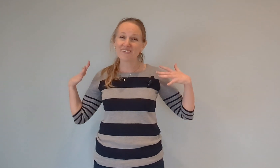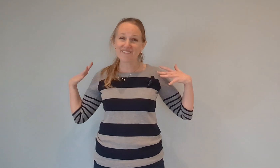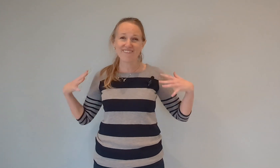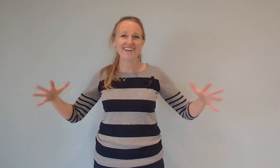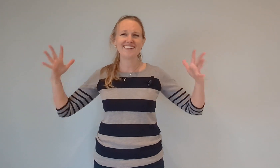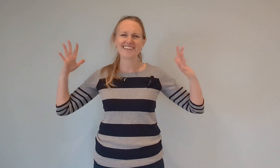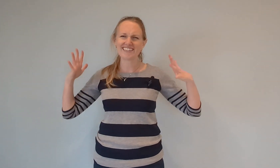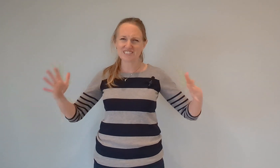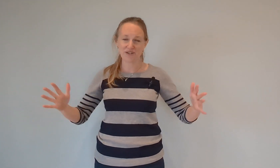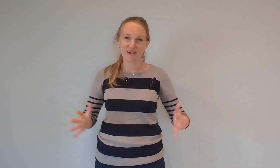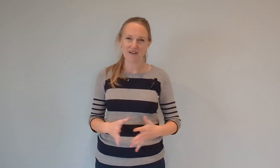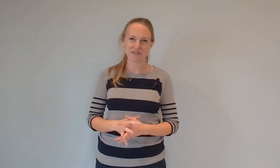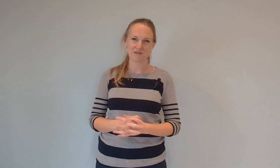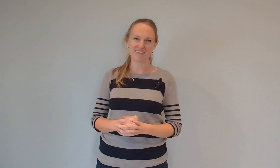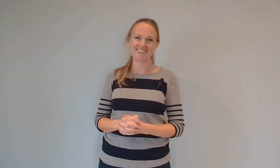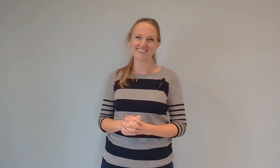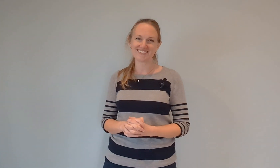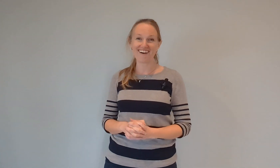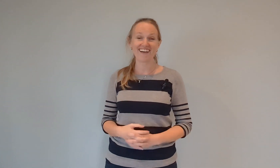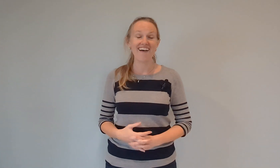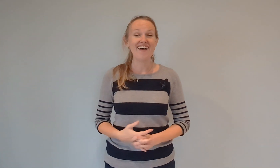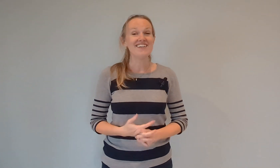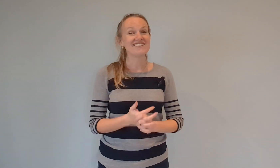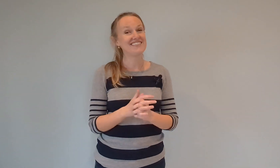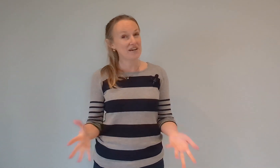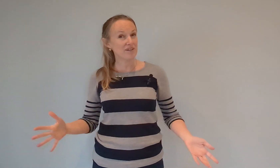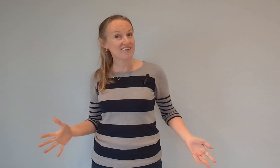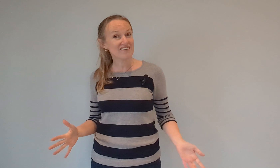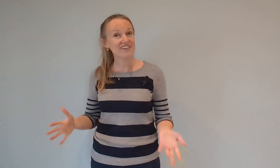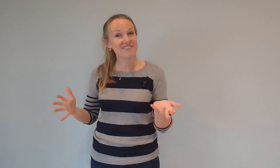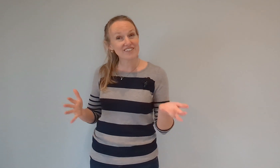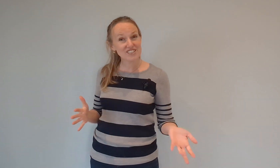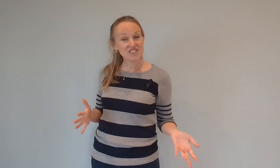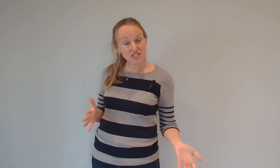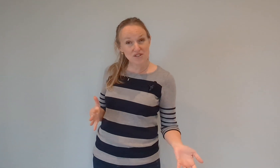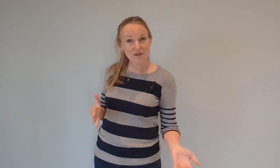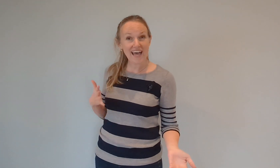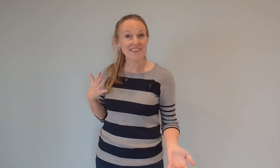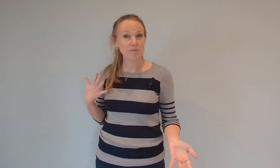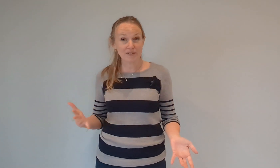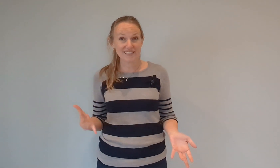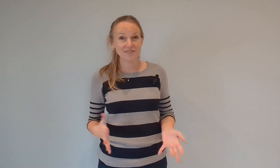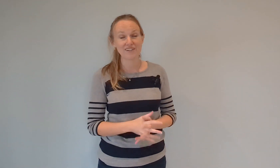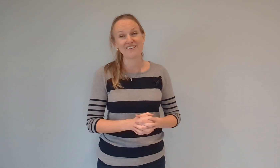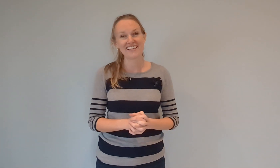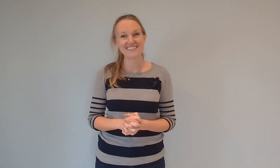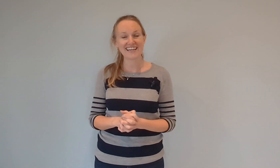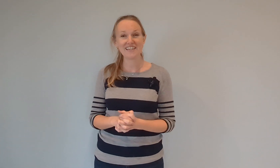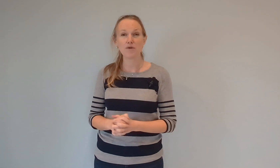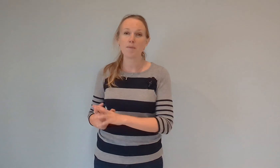will really enjoy worshiping to this song. So today we're going to learn verse 2 and the bridge. We're going to learn how to sign it. Remember